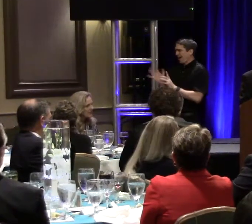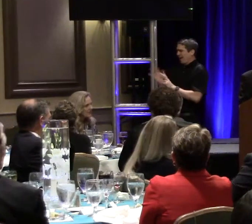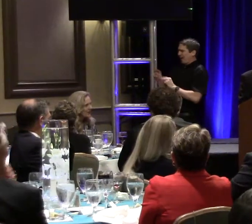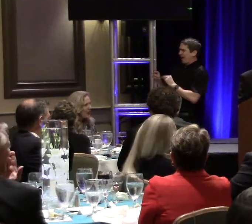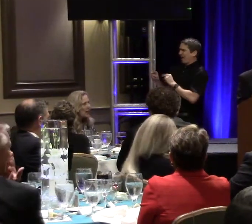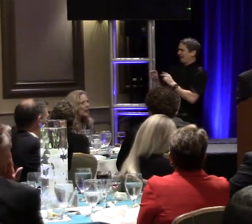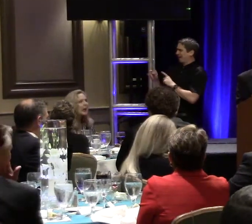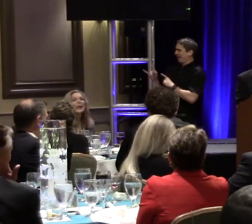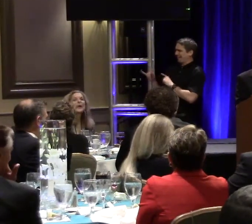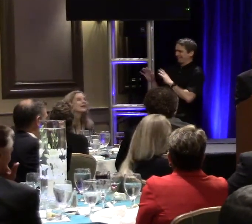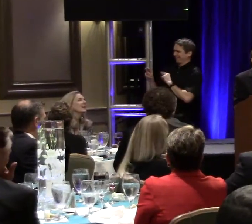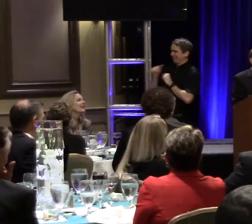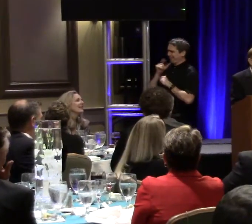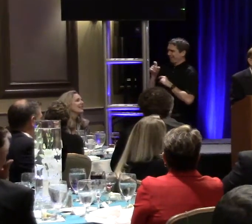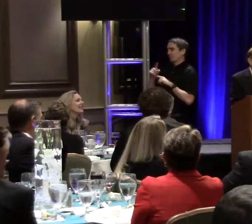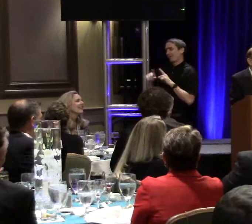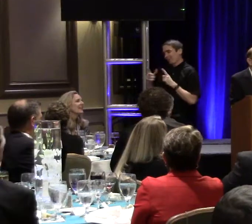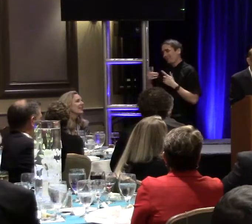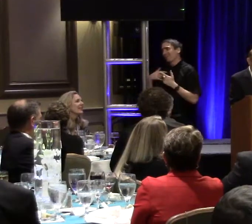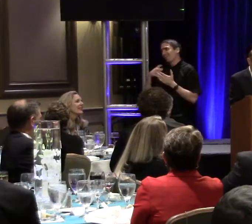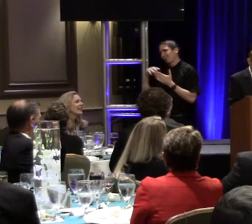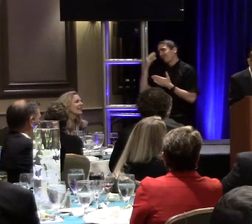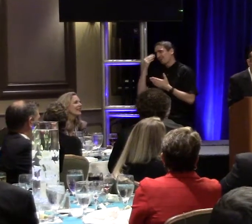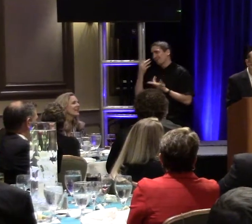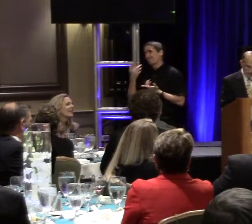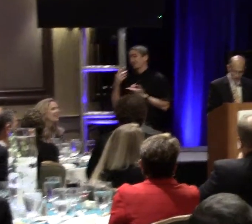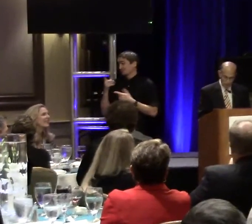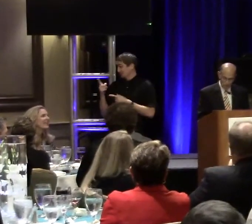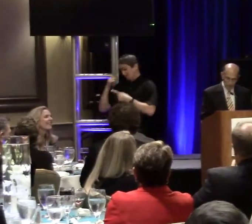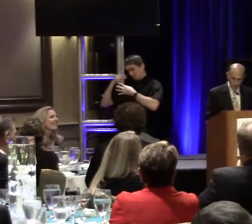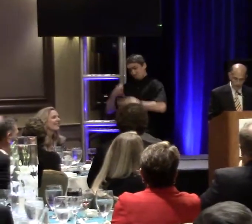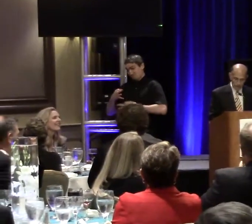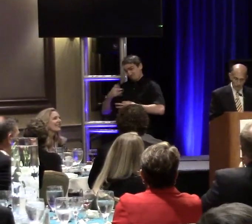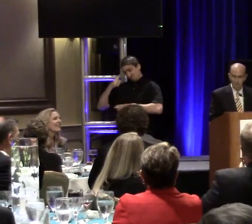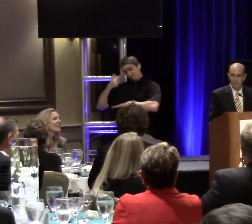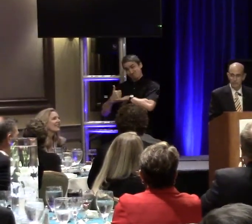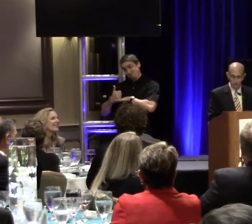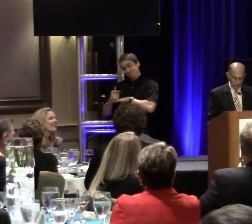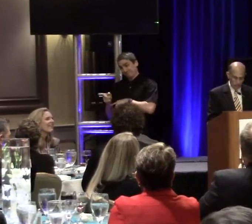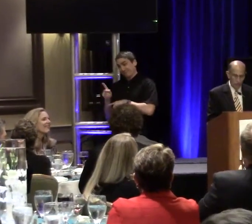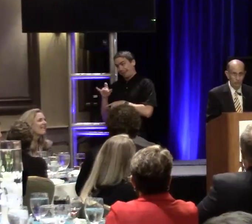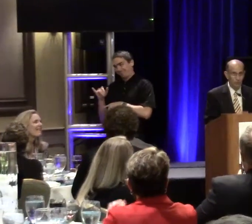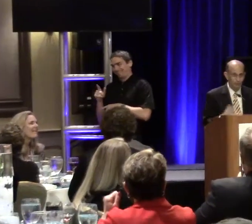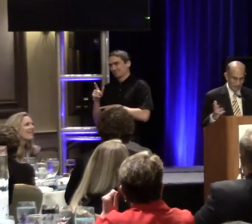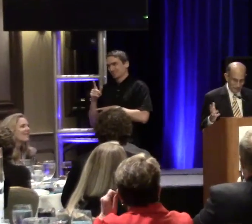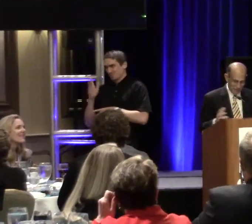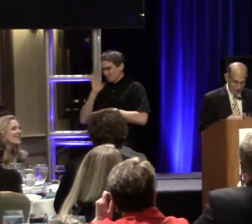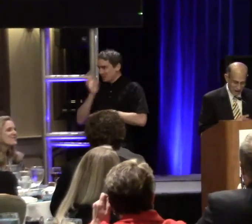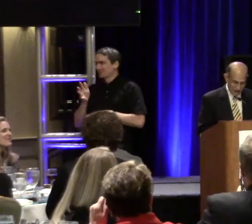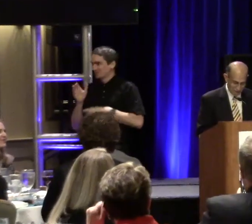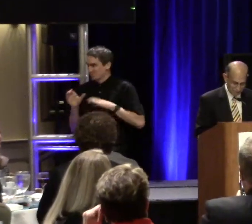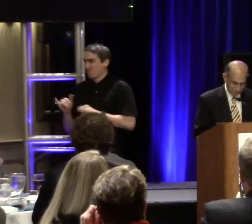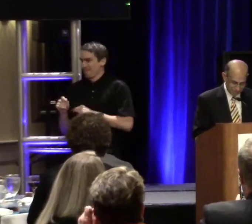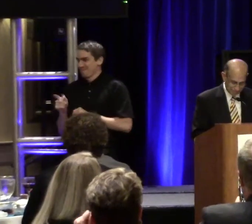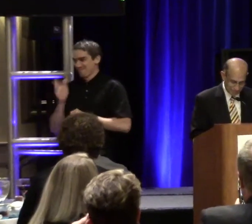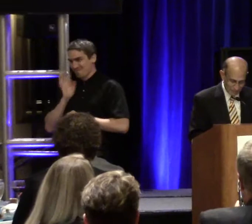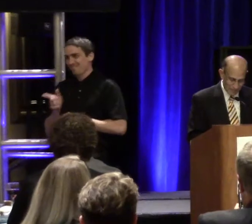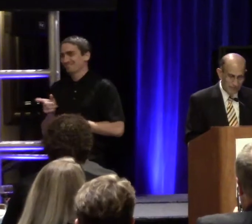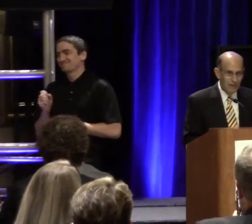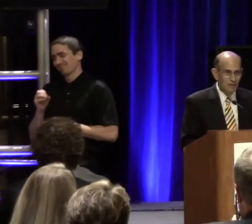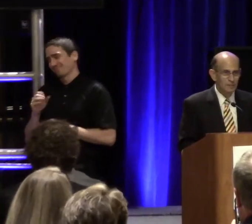but as we are all learning, once she makes up her mind, she puts her mind to something, she sees it through. So, here I am.